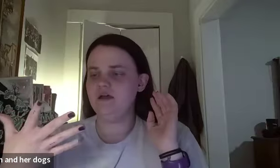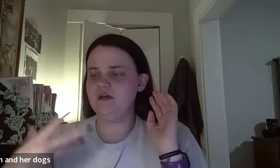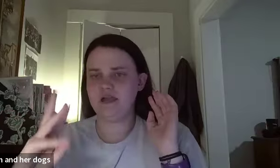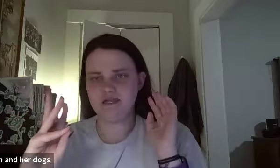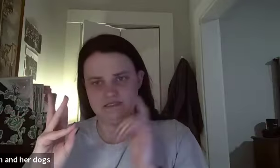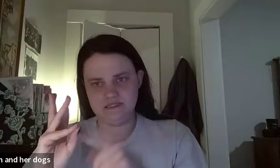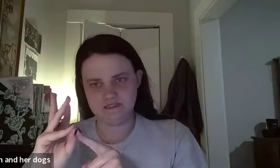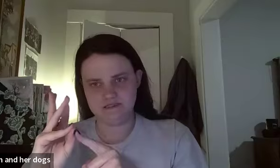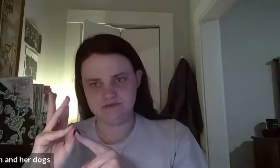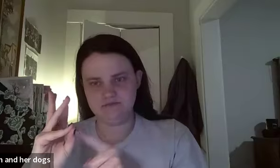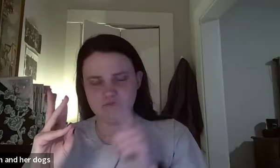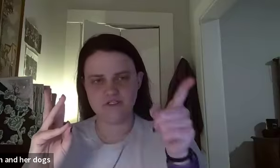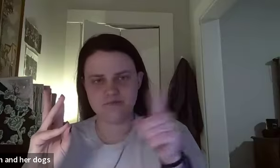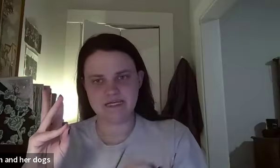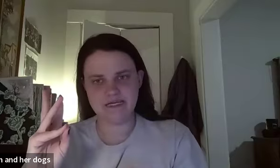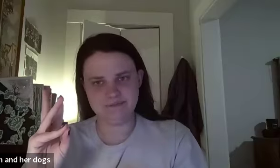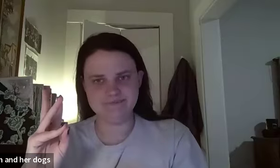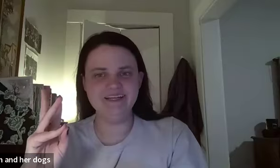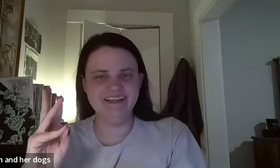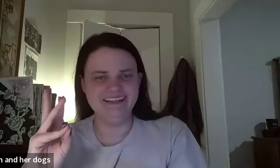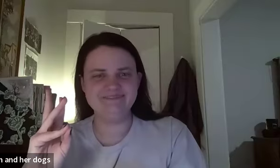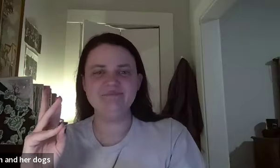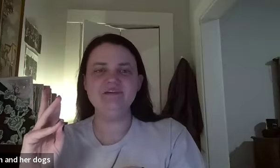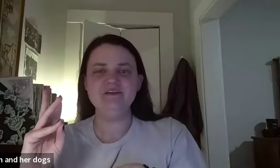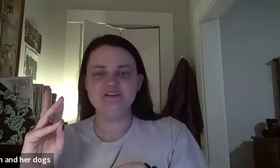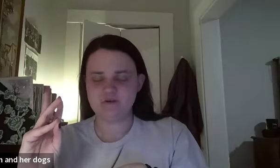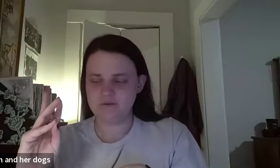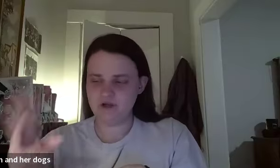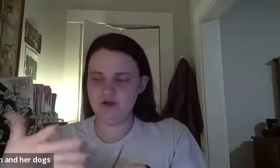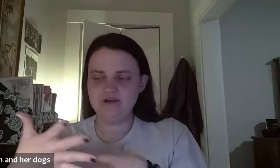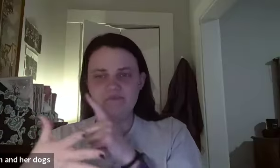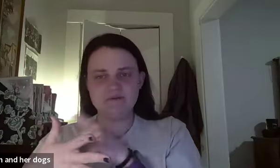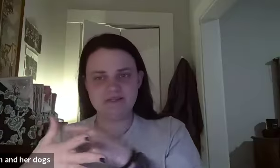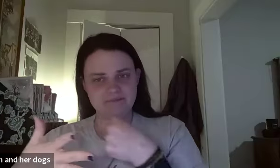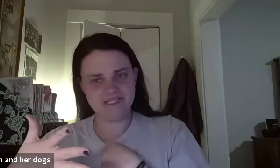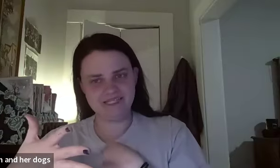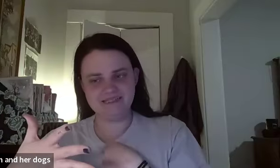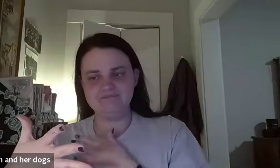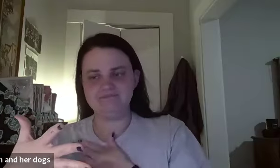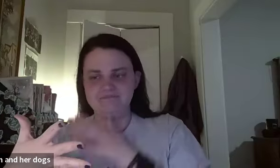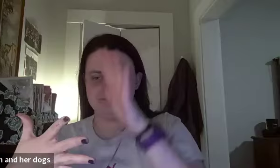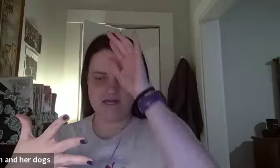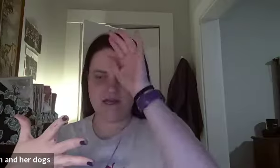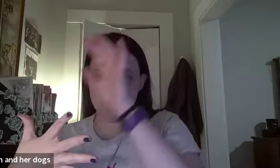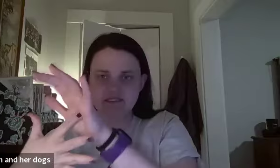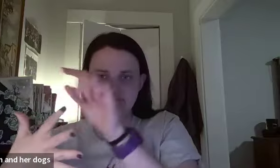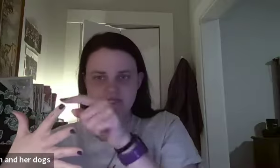If I had six, we're gonna do Miss Katie. So I would open up, I'd be like me, my